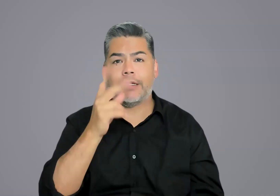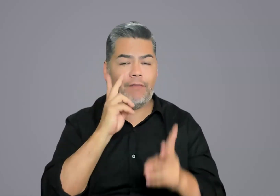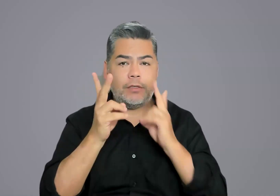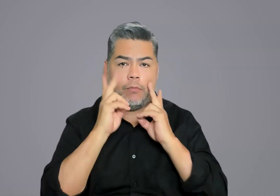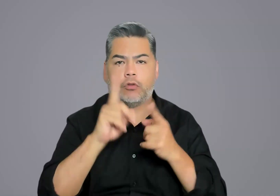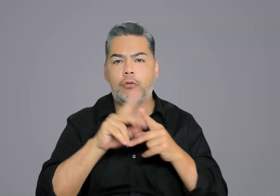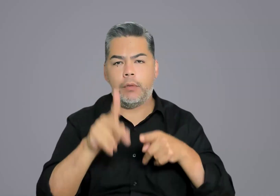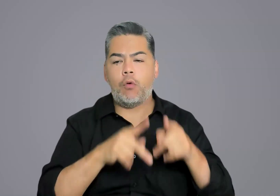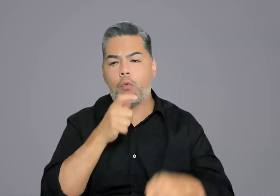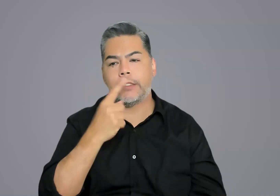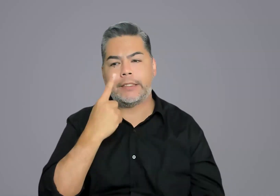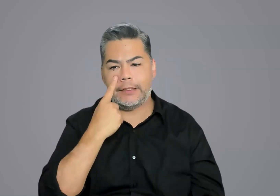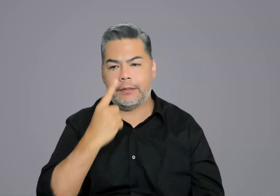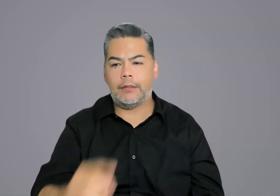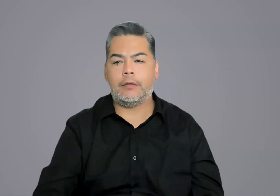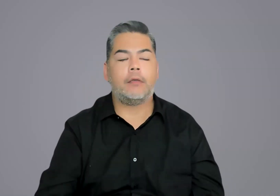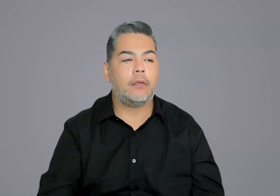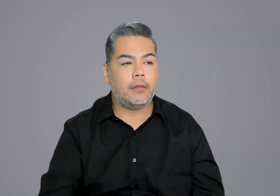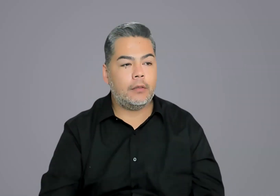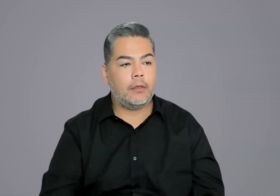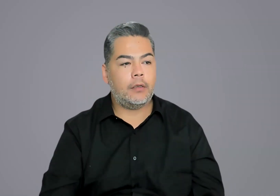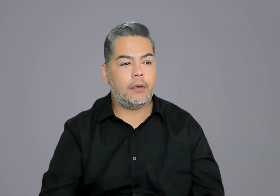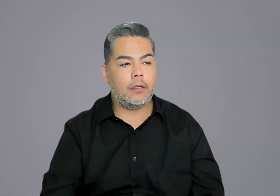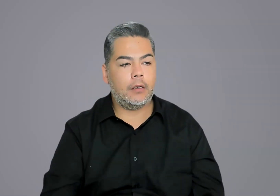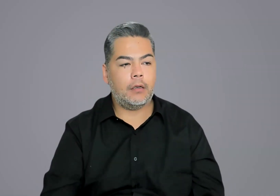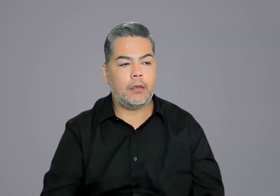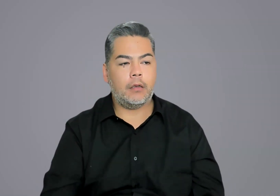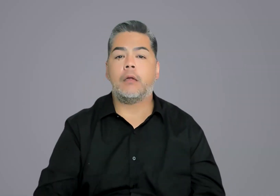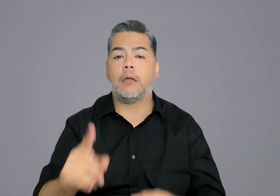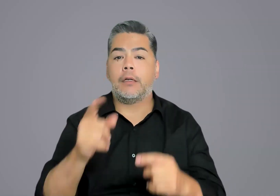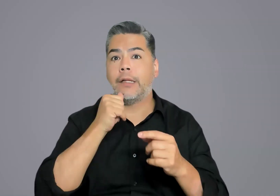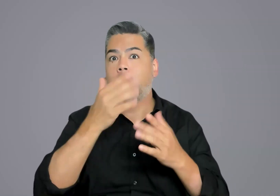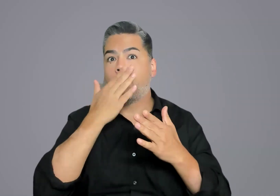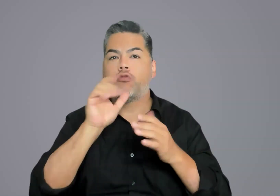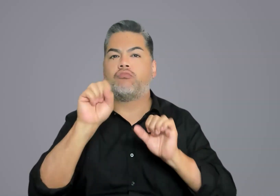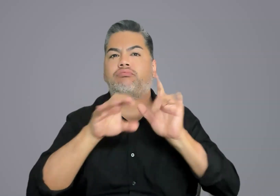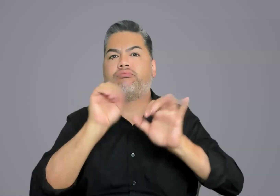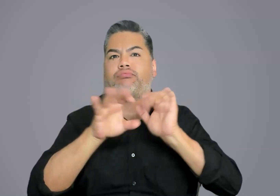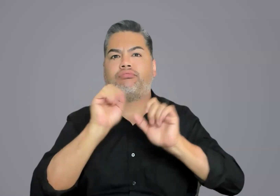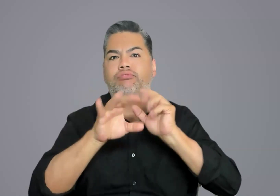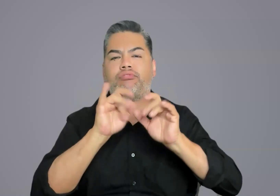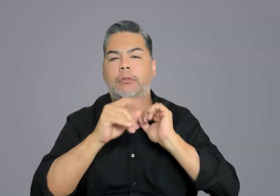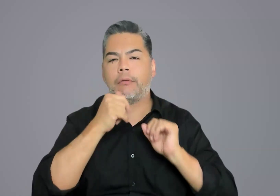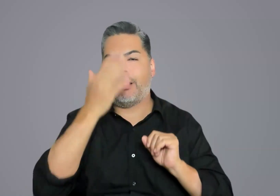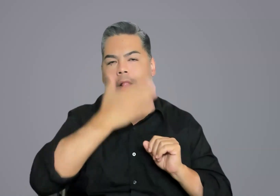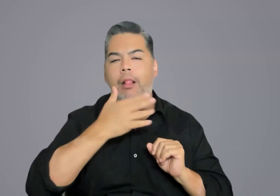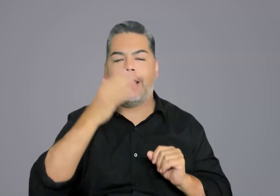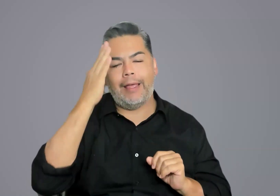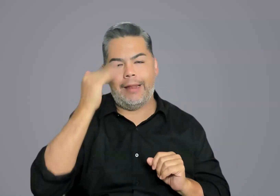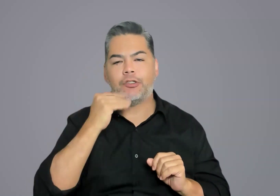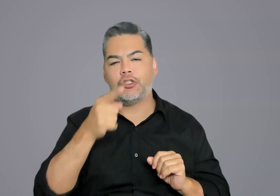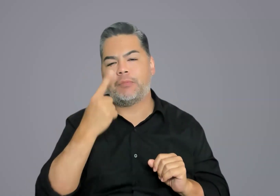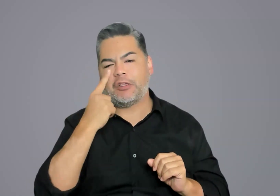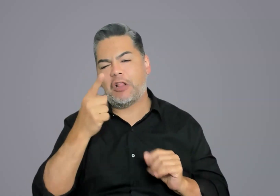But of course, it's not a great practice to just throw in a bunch of invisible headings just to make this outline look